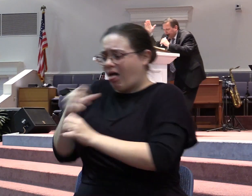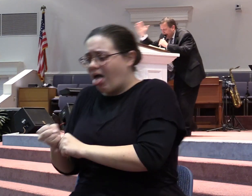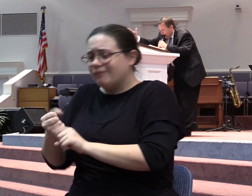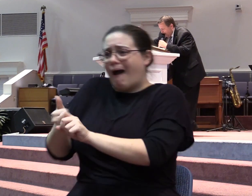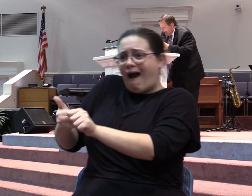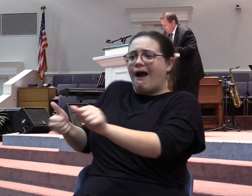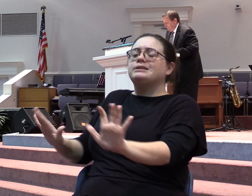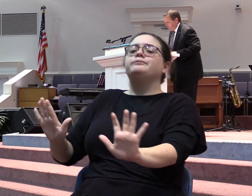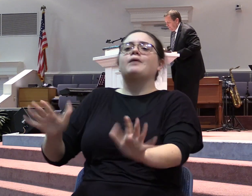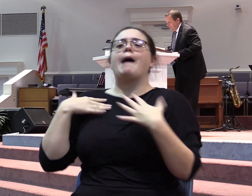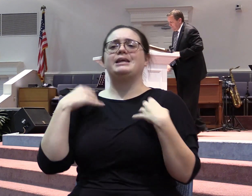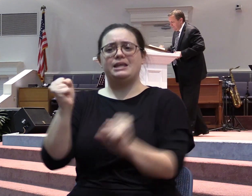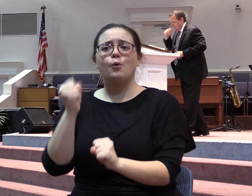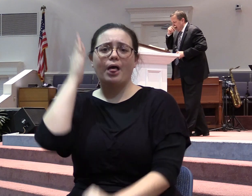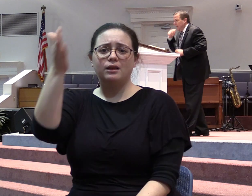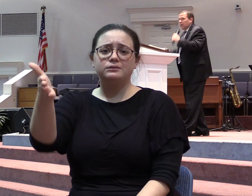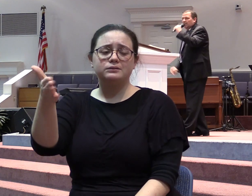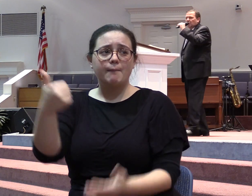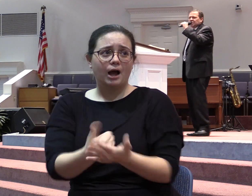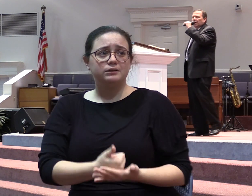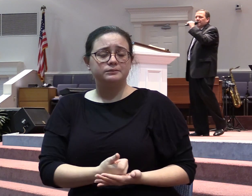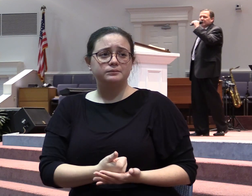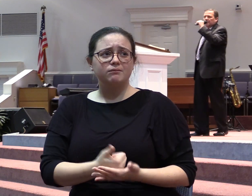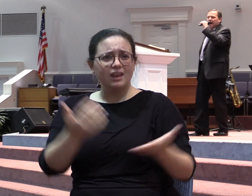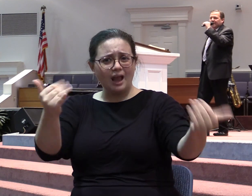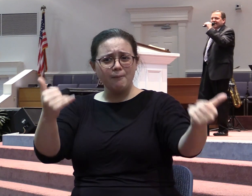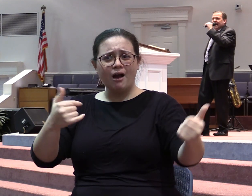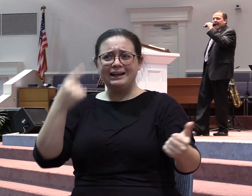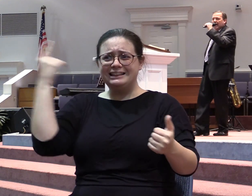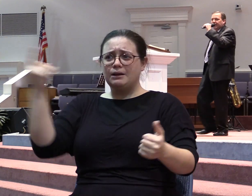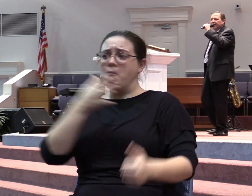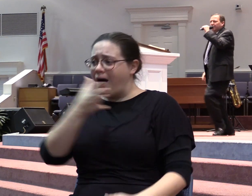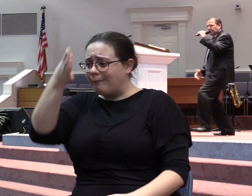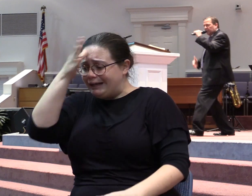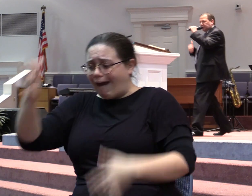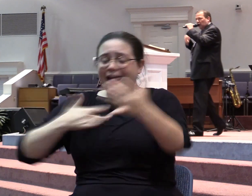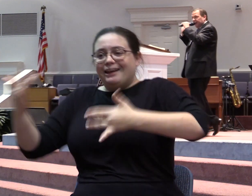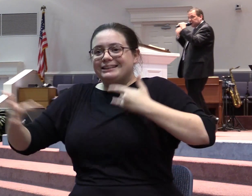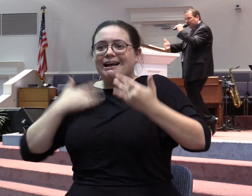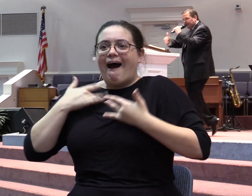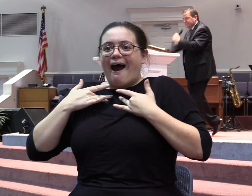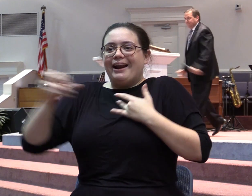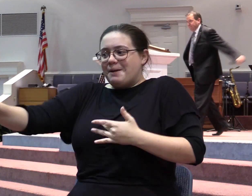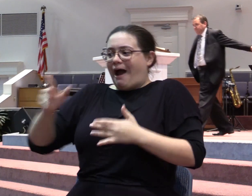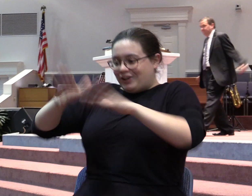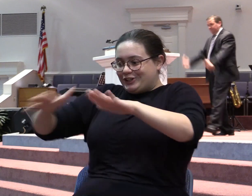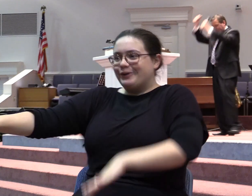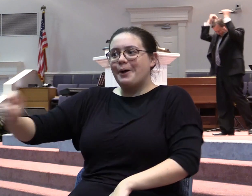tripping them up, I'm going to heal them. Amen. Come on, let's all make some mom and daddy happy. There's a returning spirit.